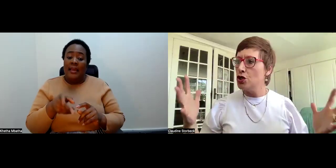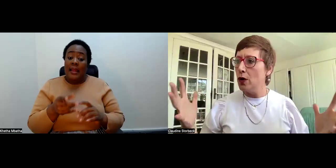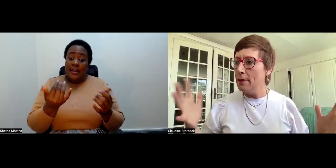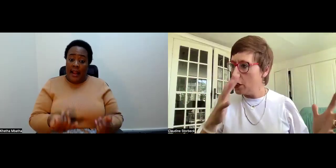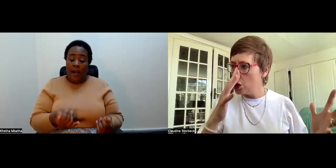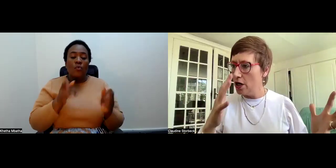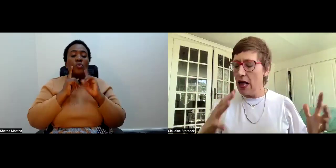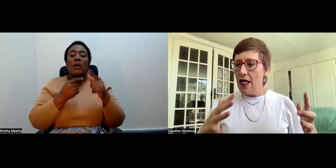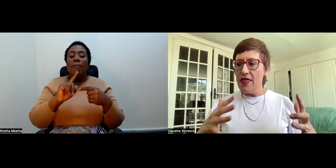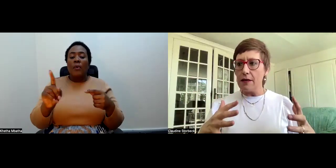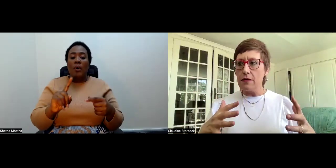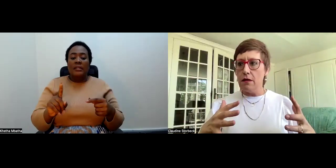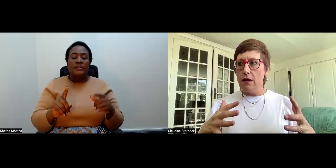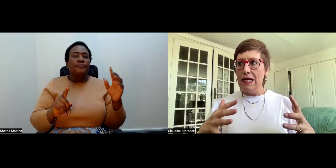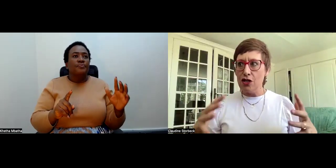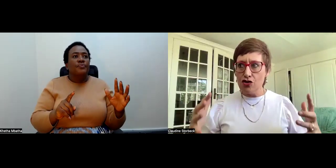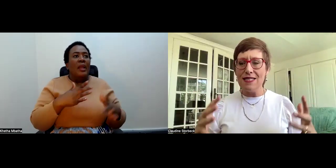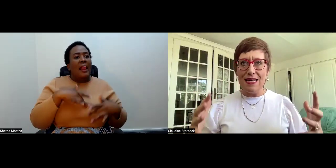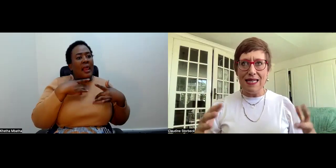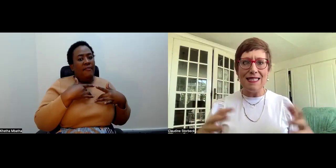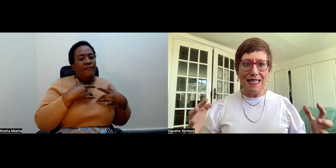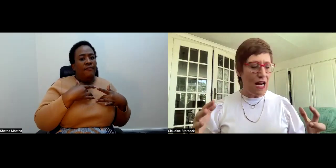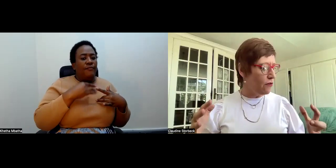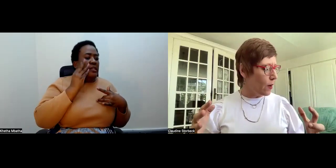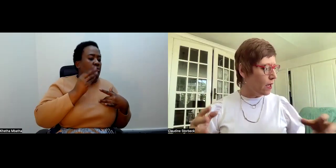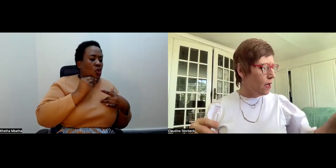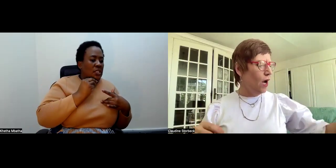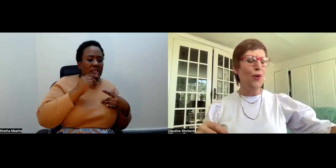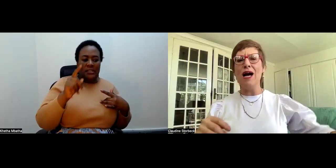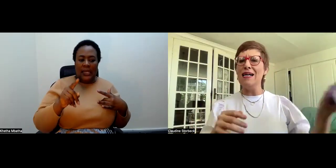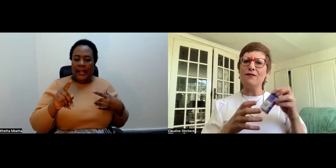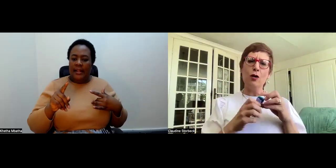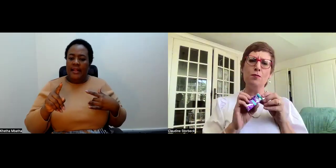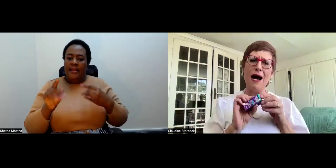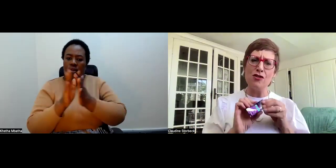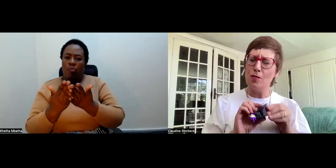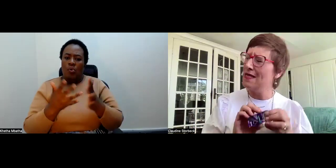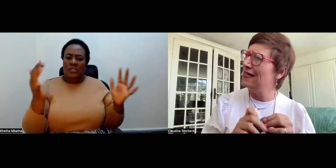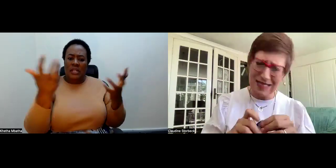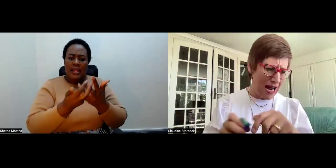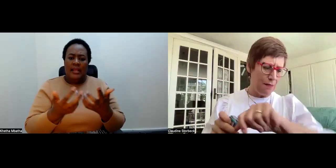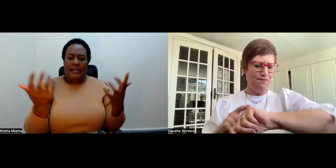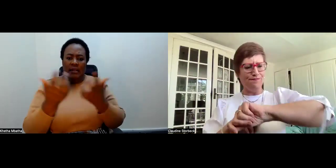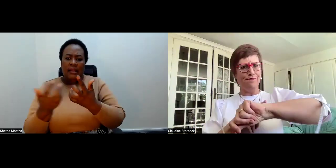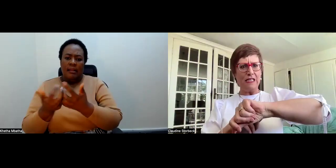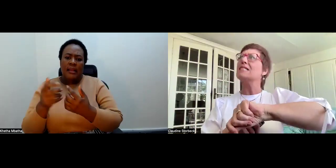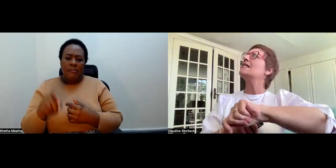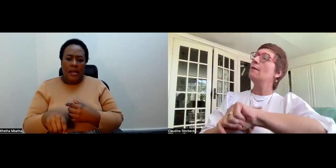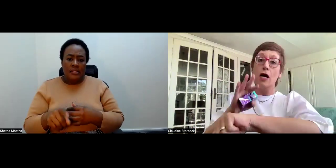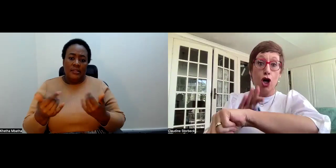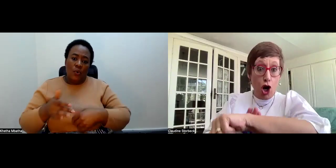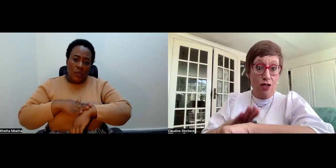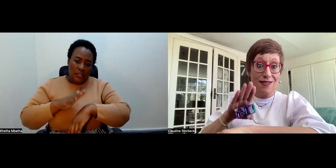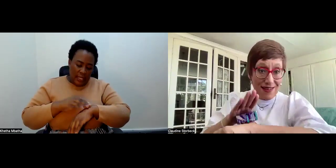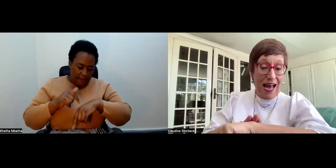We also want to make sure that literacy is seen everywhere. Oh, guys, I've got to put my eye drops in. It's time. It's